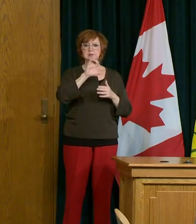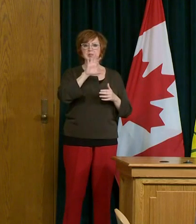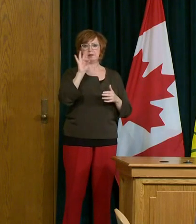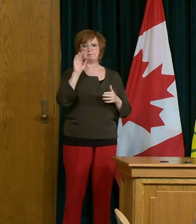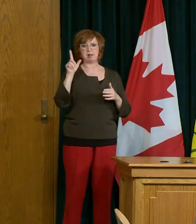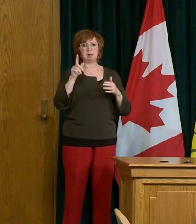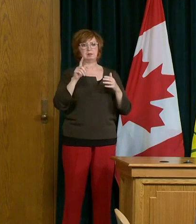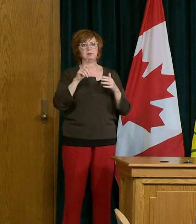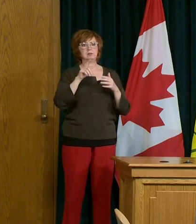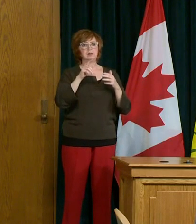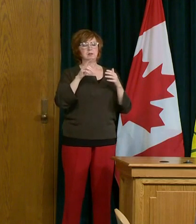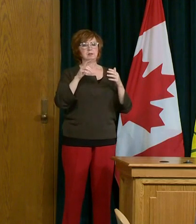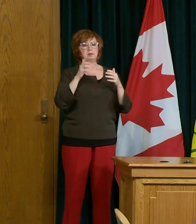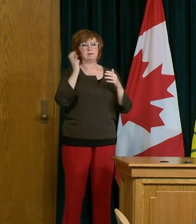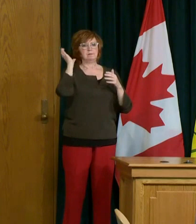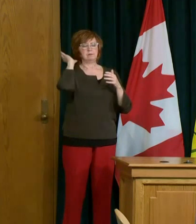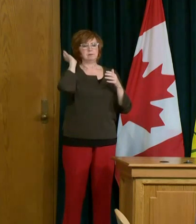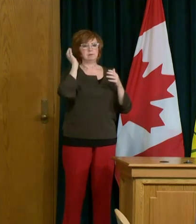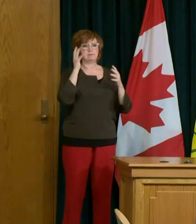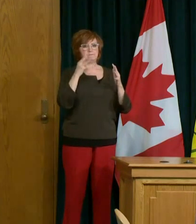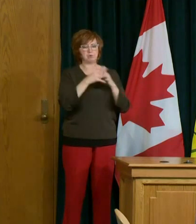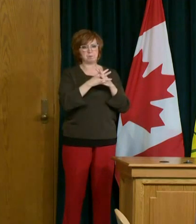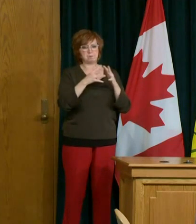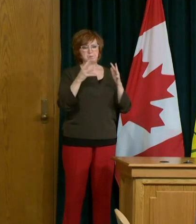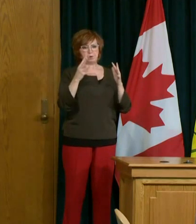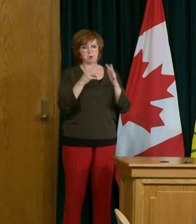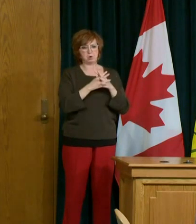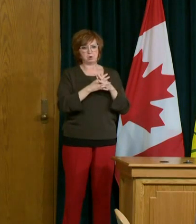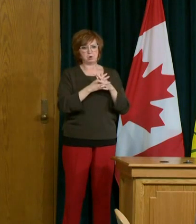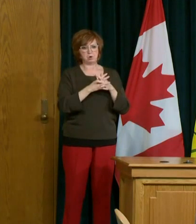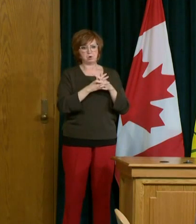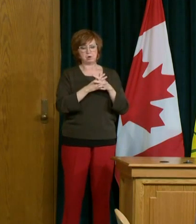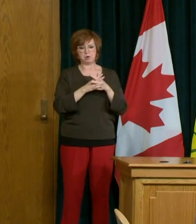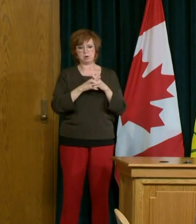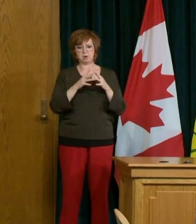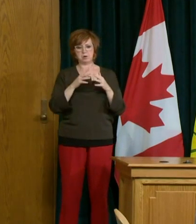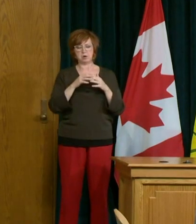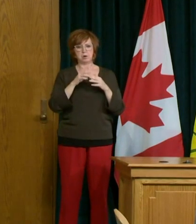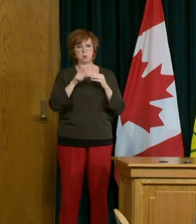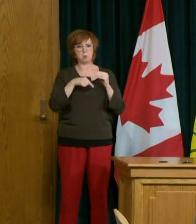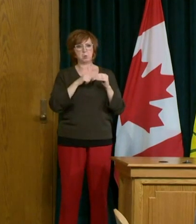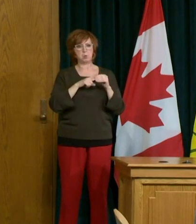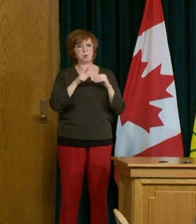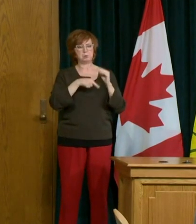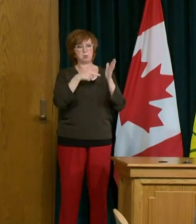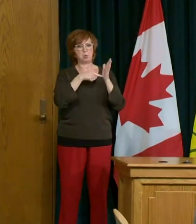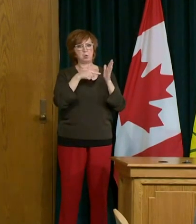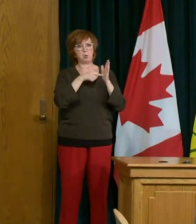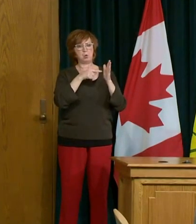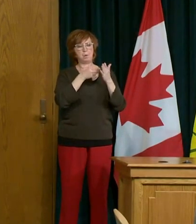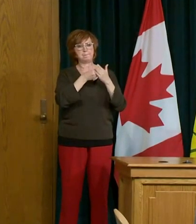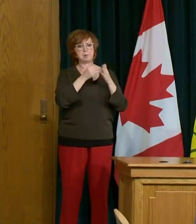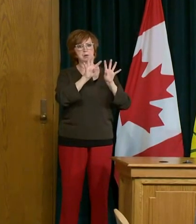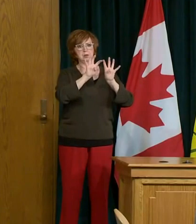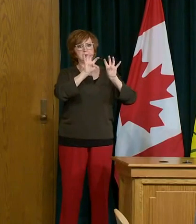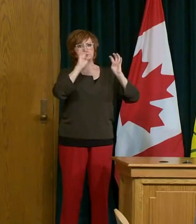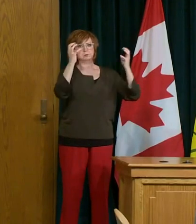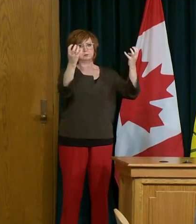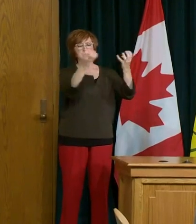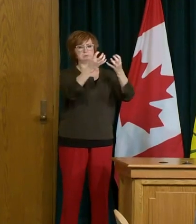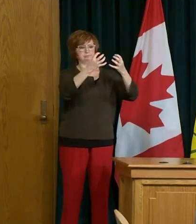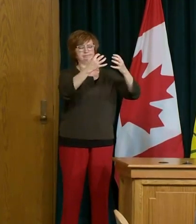expected $3.3 million this year for the construction of Mosaic Stadium. How does the province plan on handling that, as well